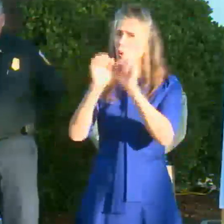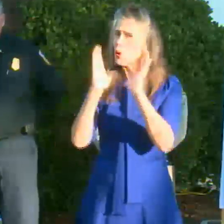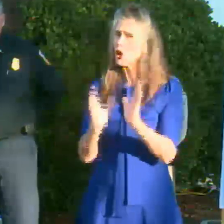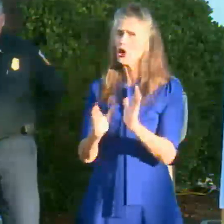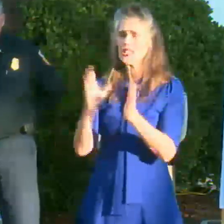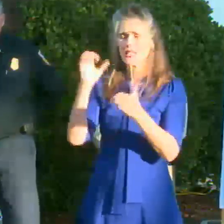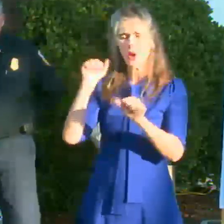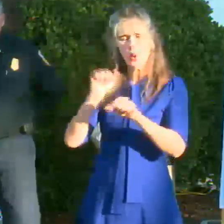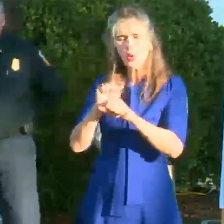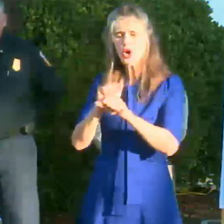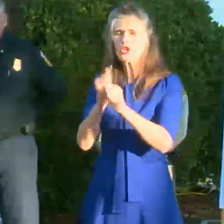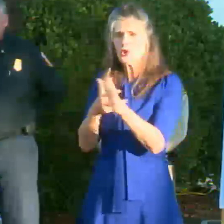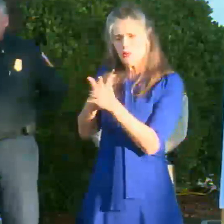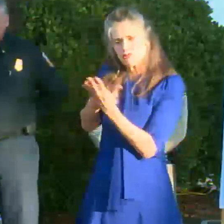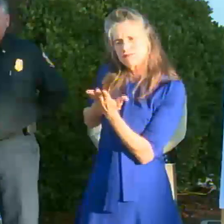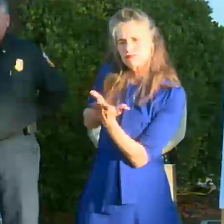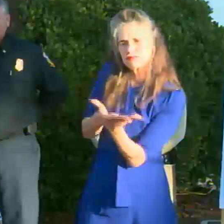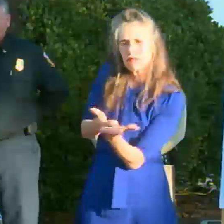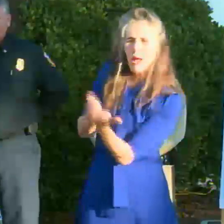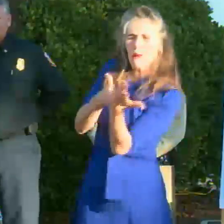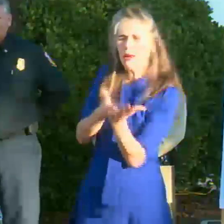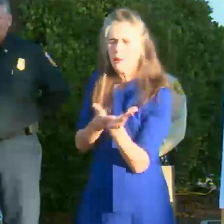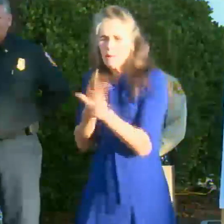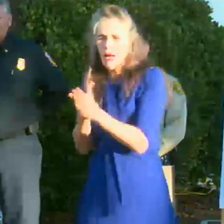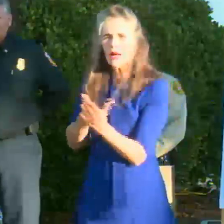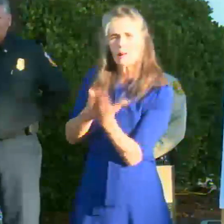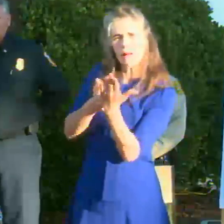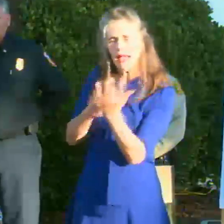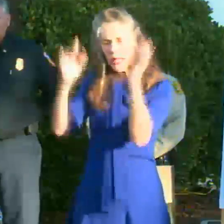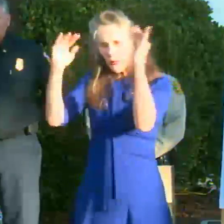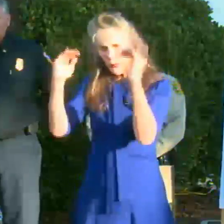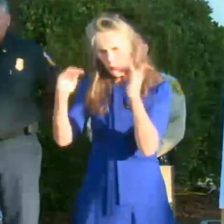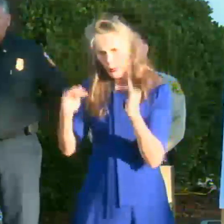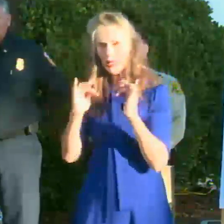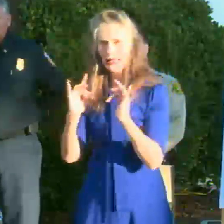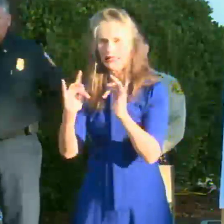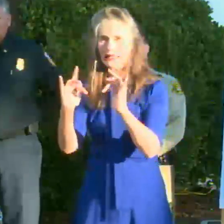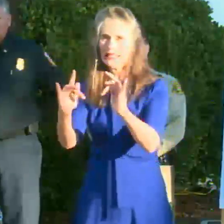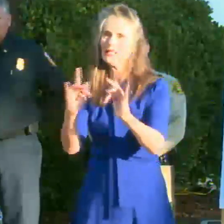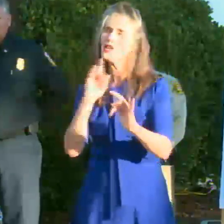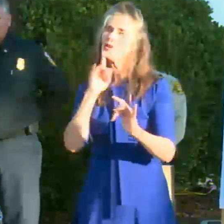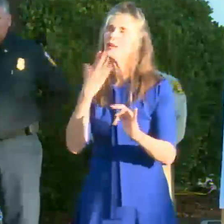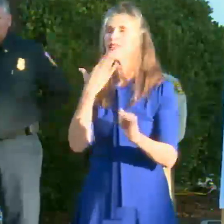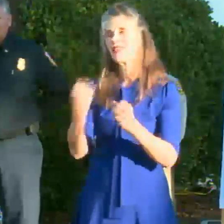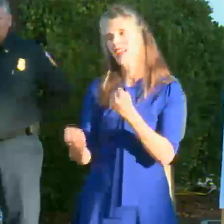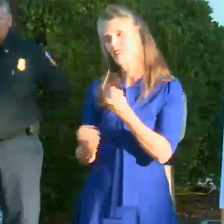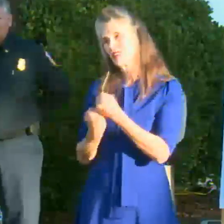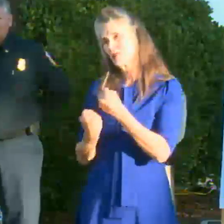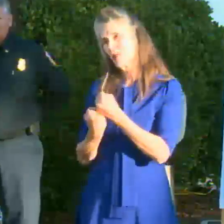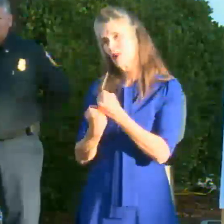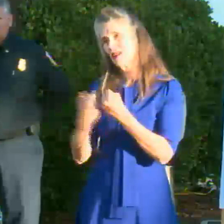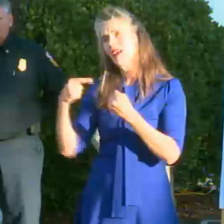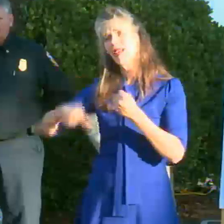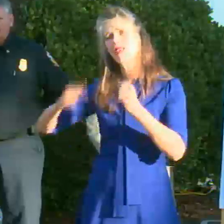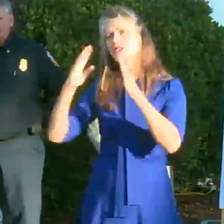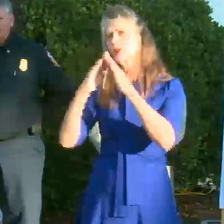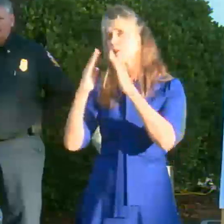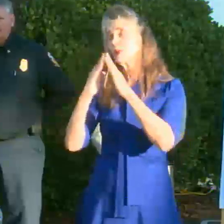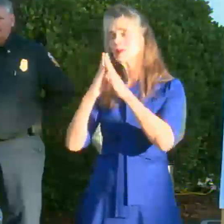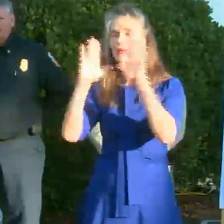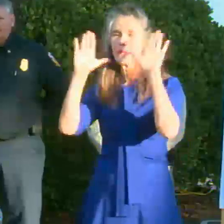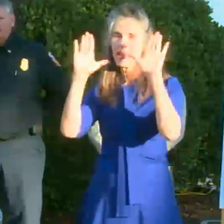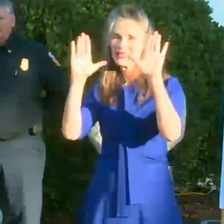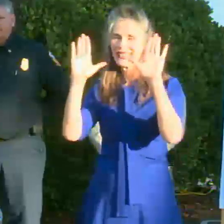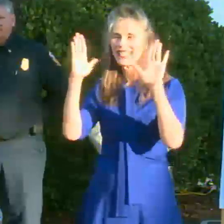and patience. This is an absolutely amazing community, and I am confident that we will